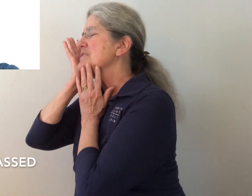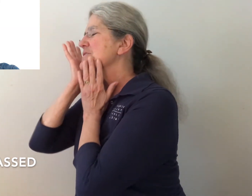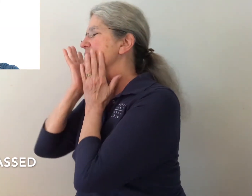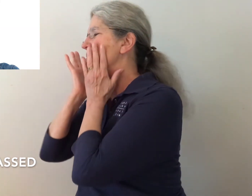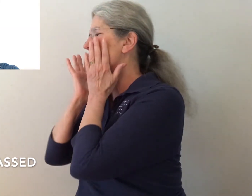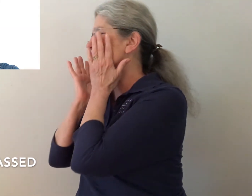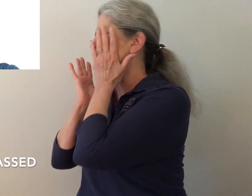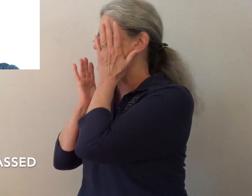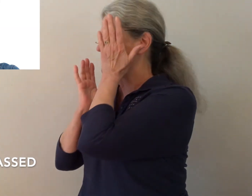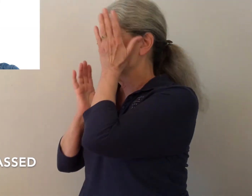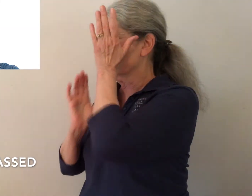Embarrassed.